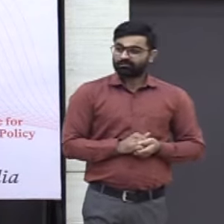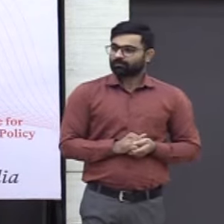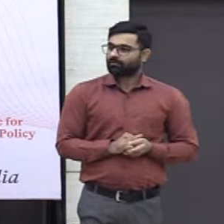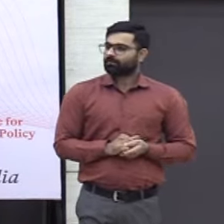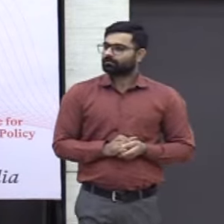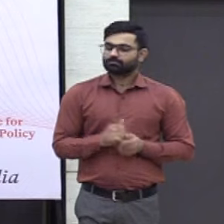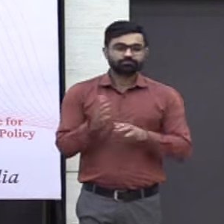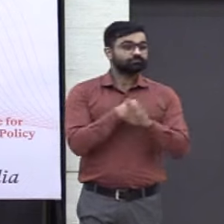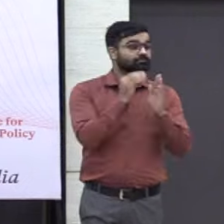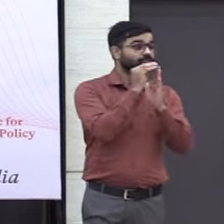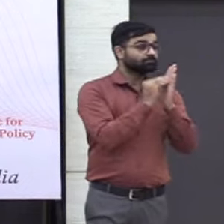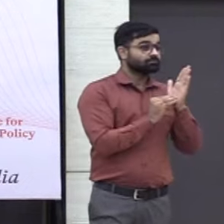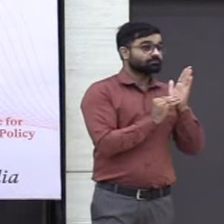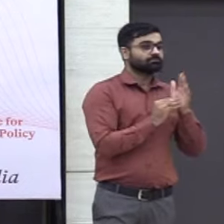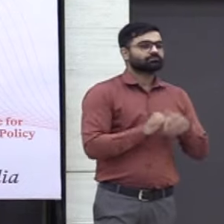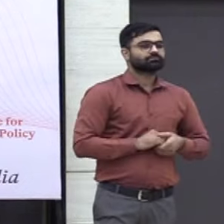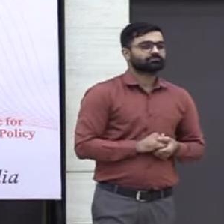as I was mentioning to you,